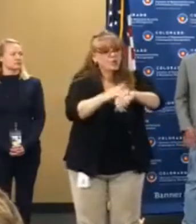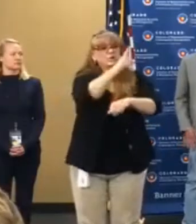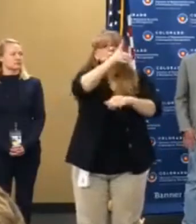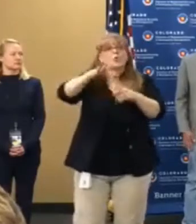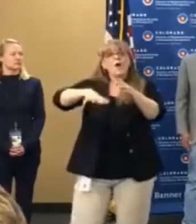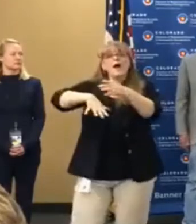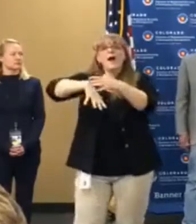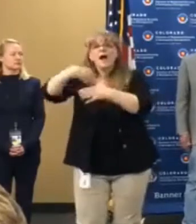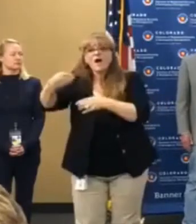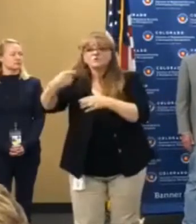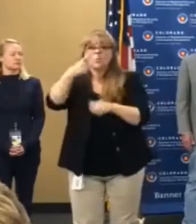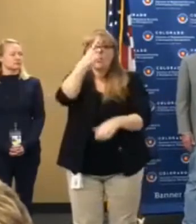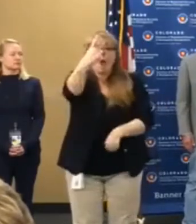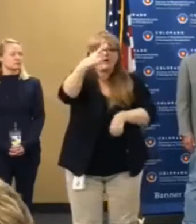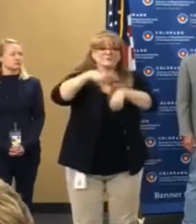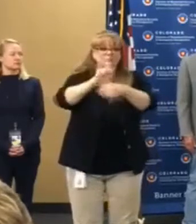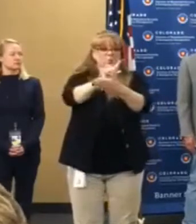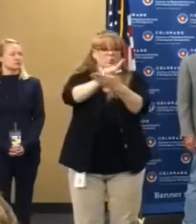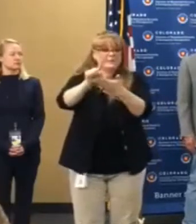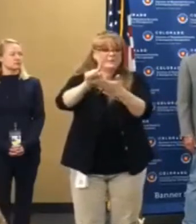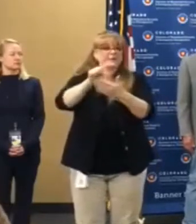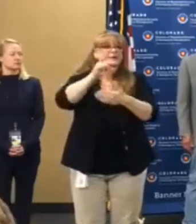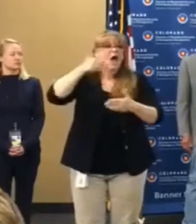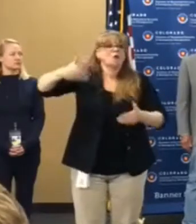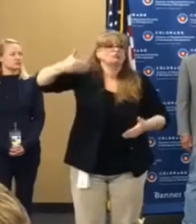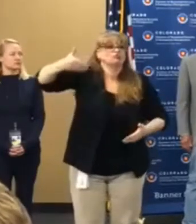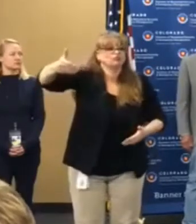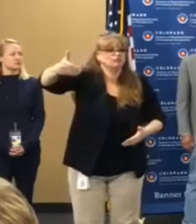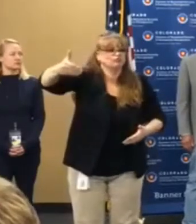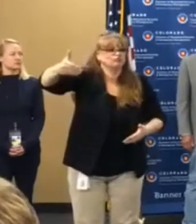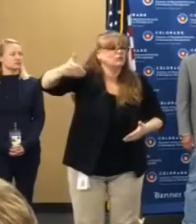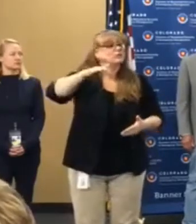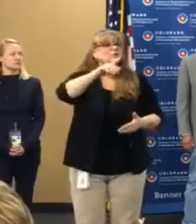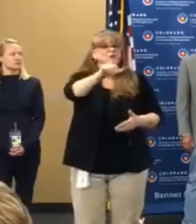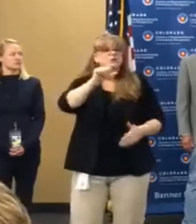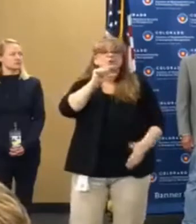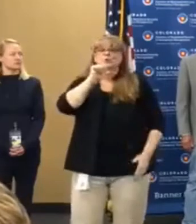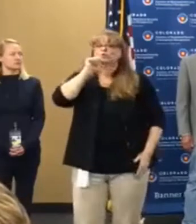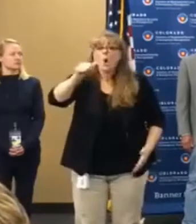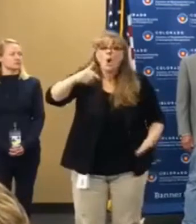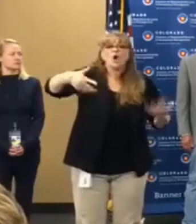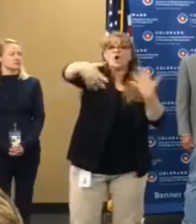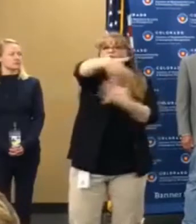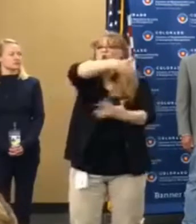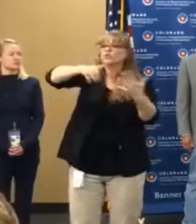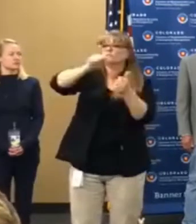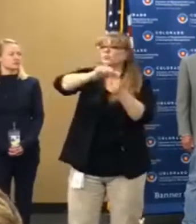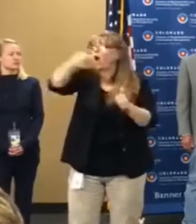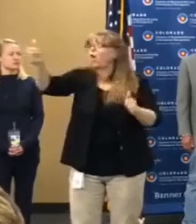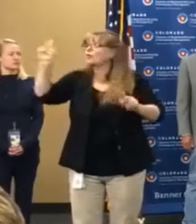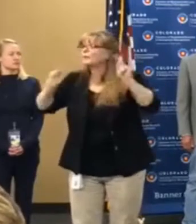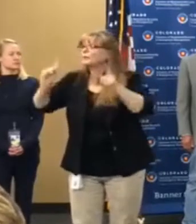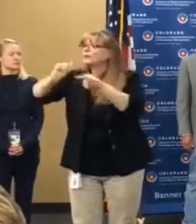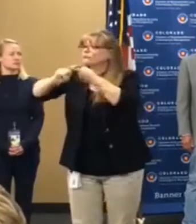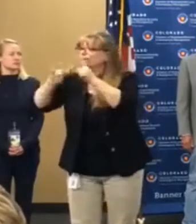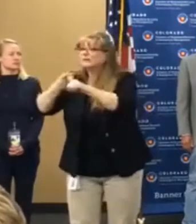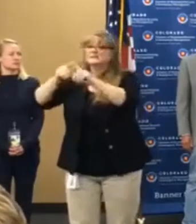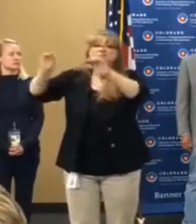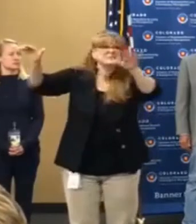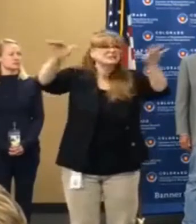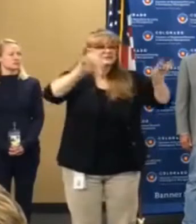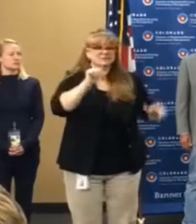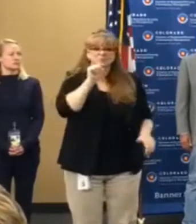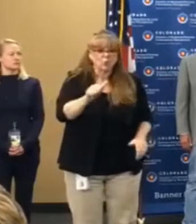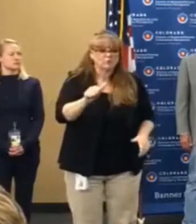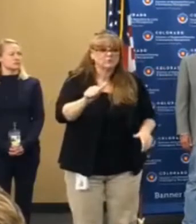to increase the physical distance between ourselves and others. The most valuable resource we have is time, and we need to create more of it